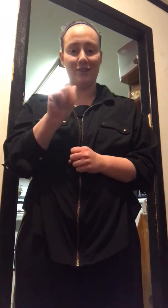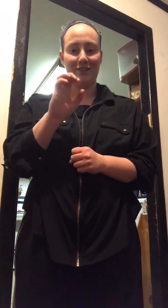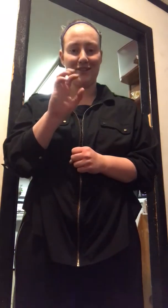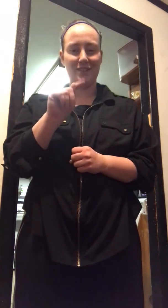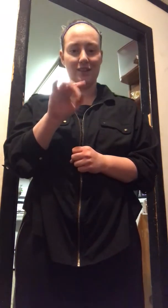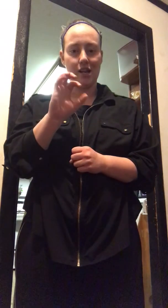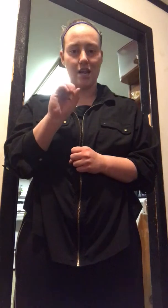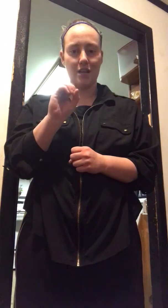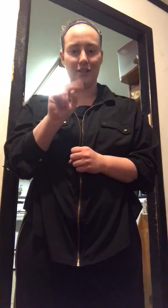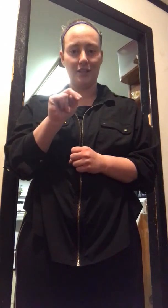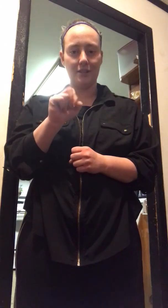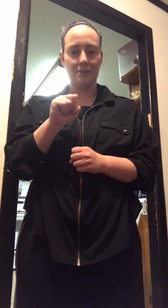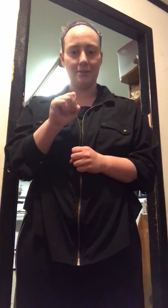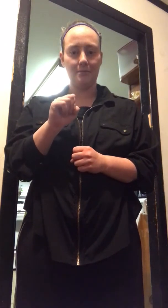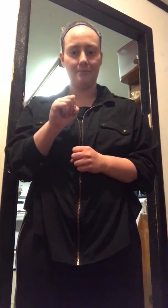involves the movement of sodium